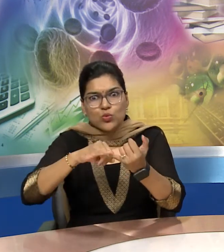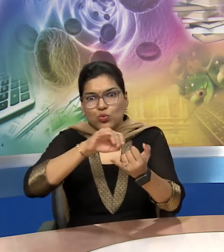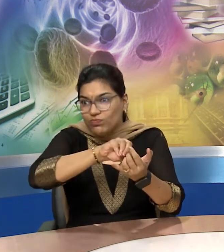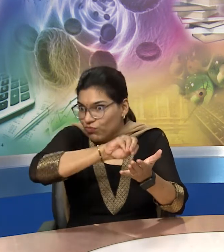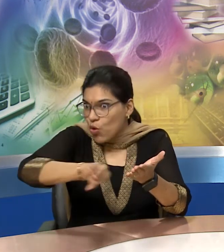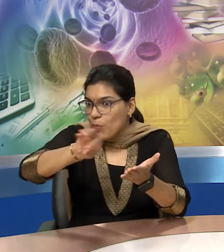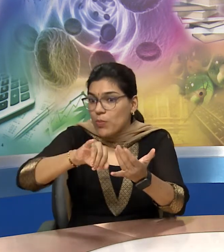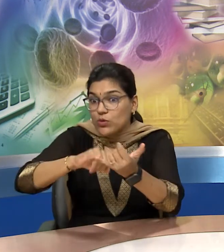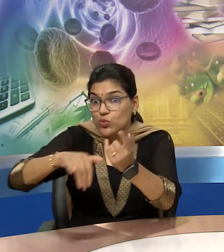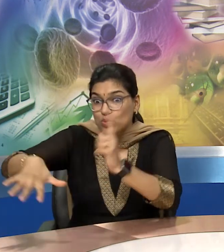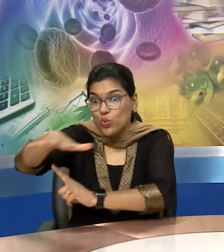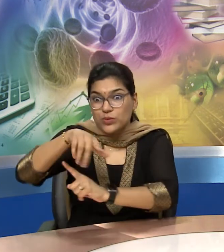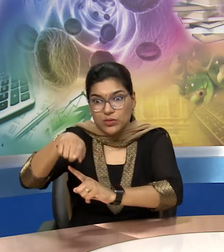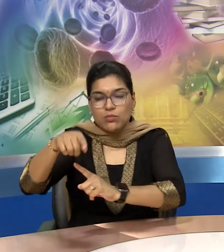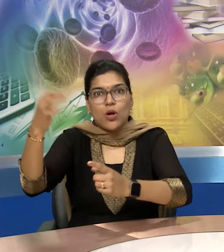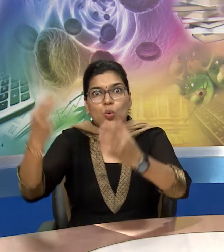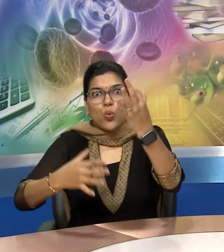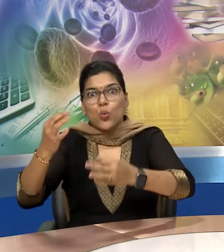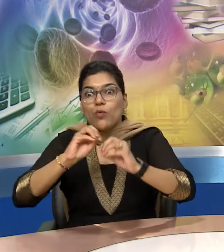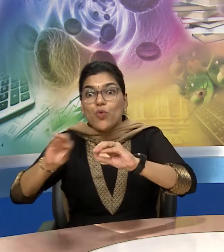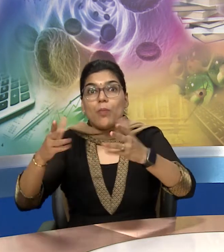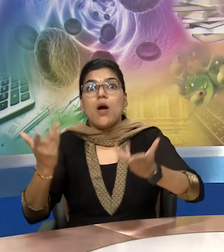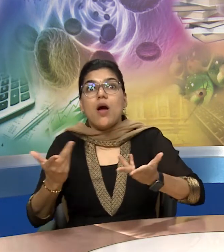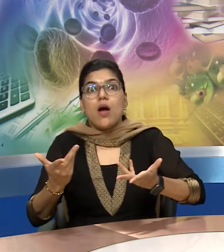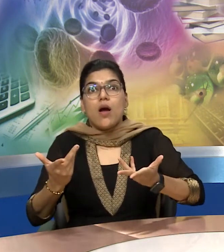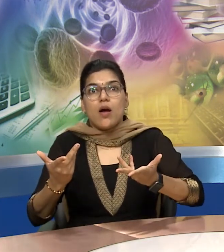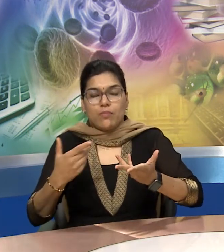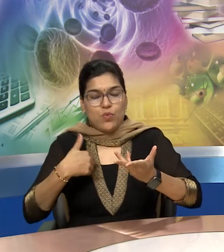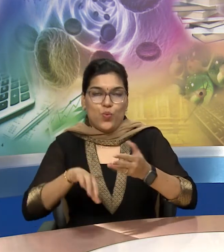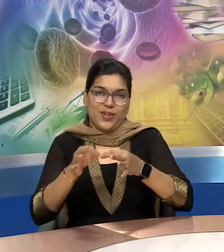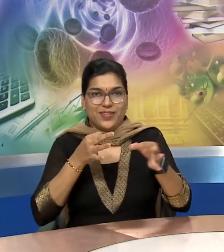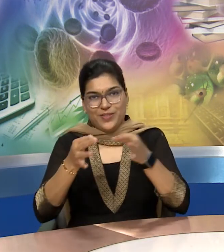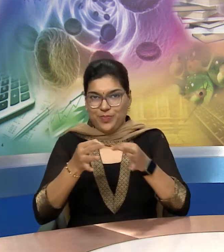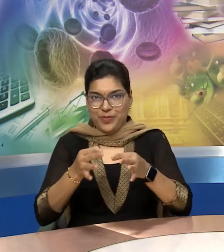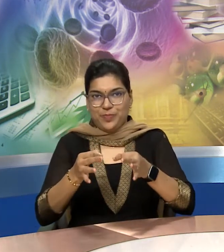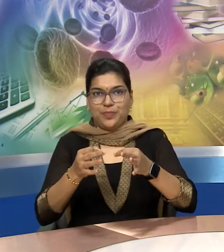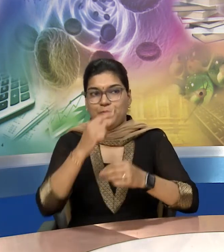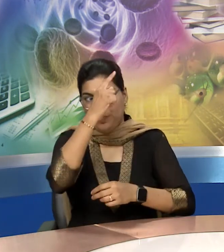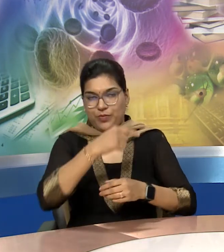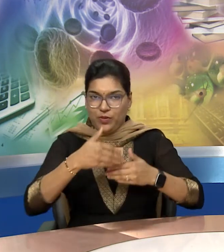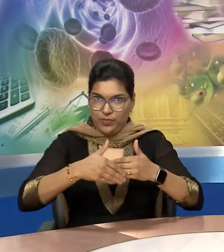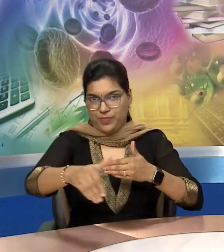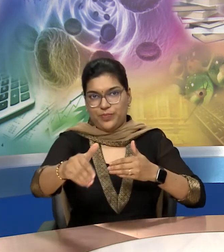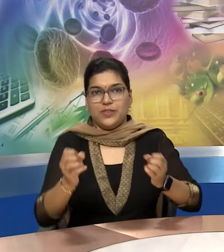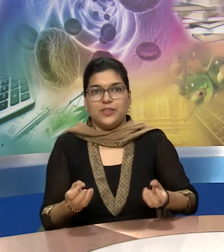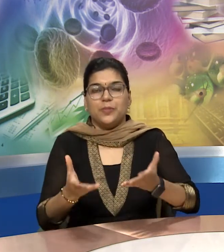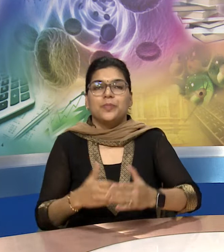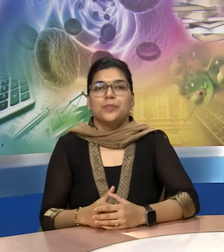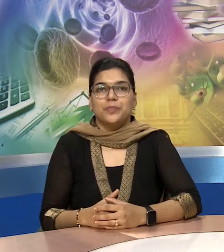of libraries and information centers in modern society. So let us